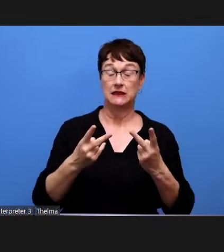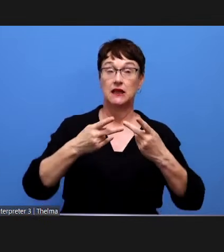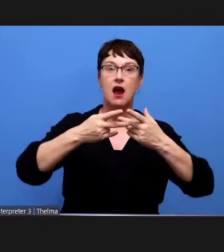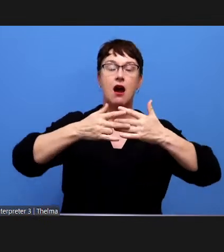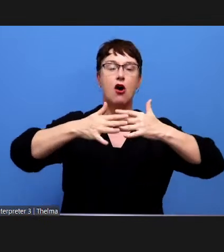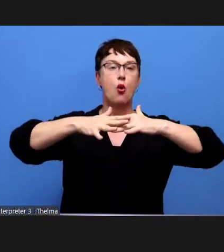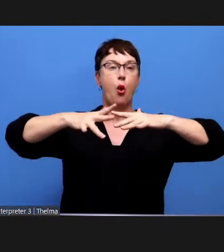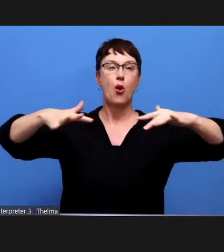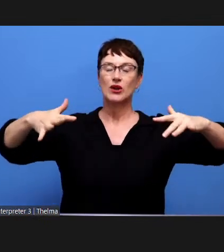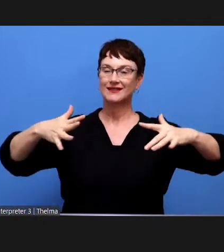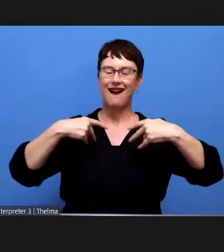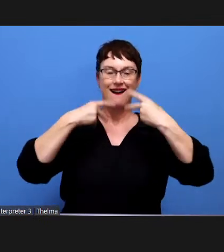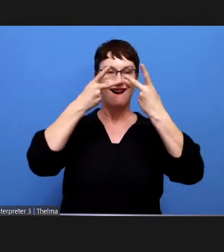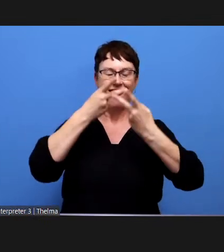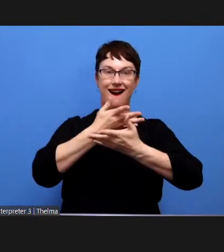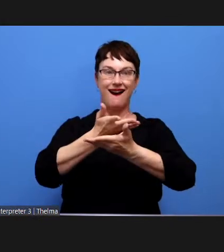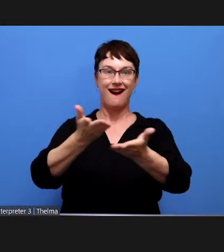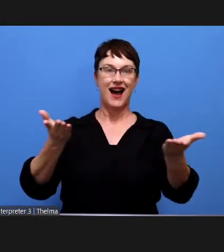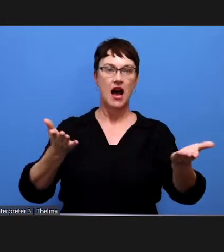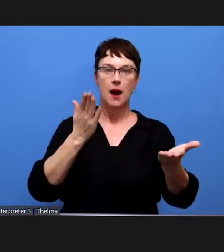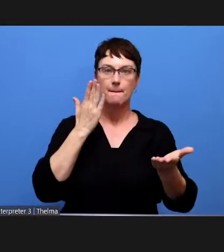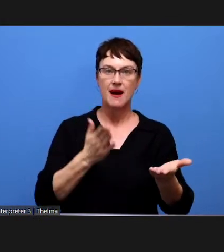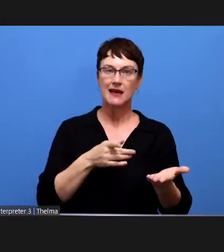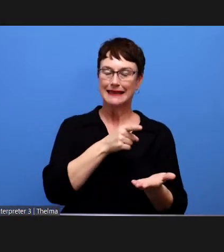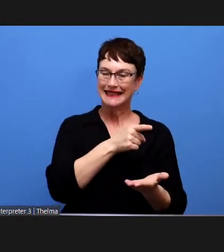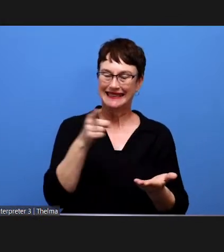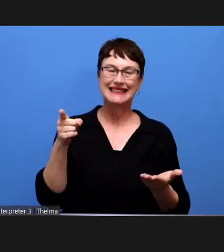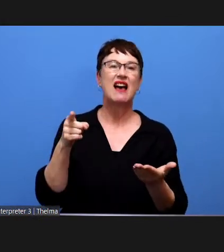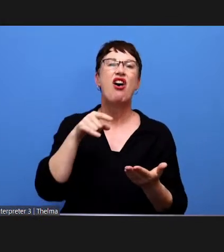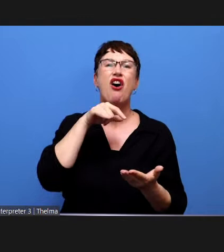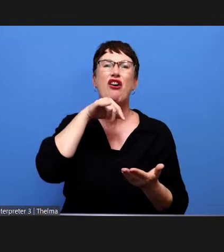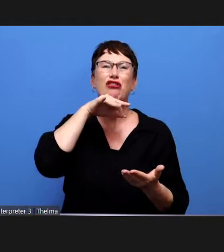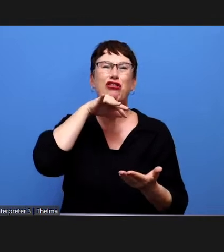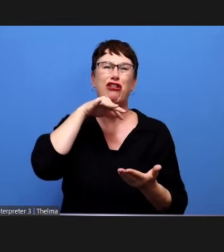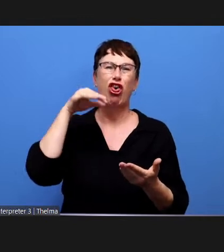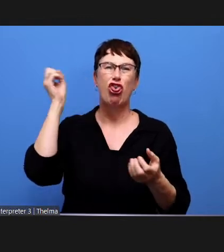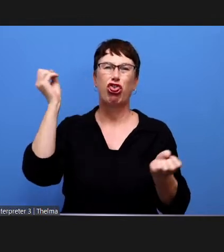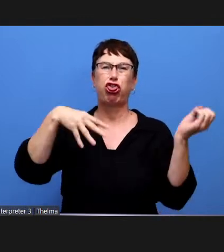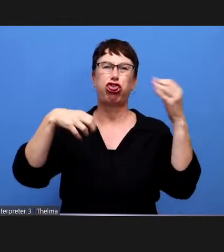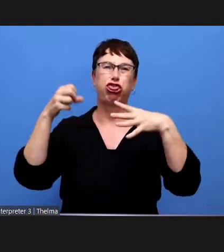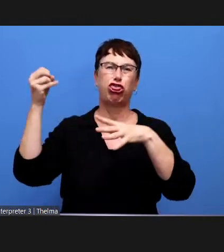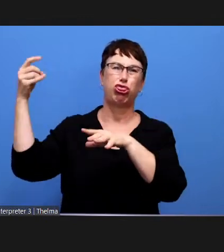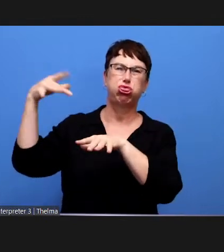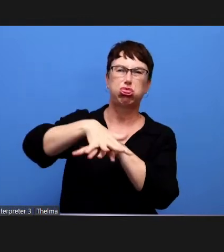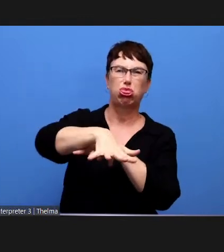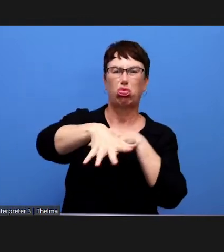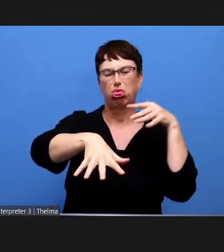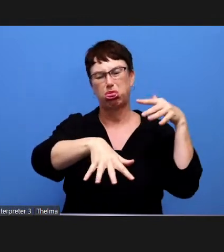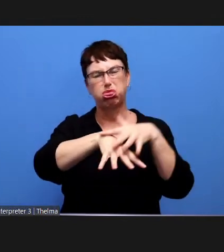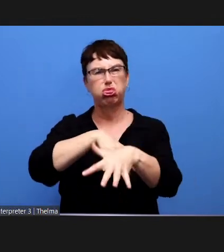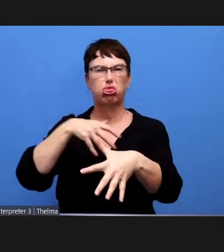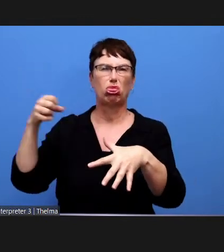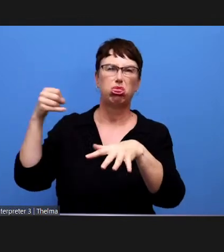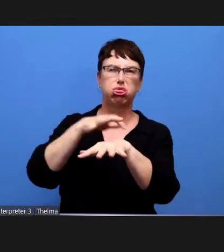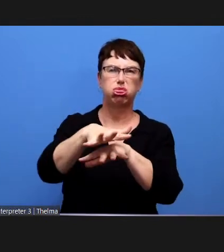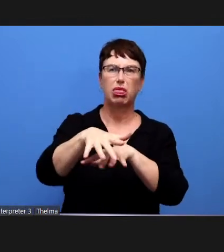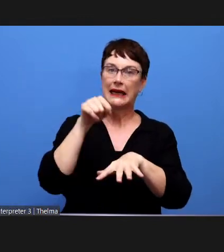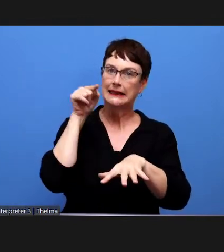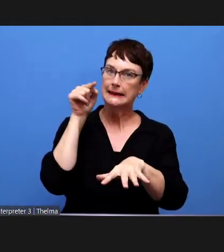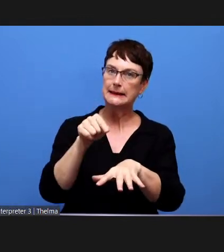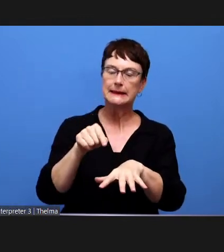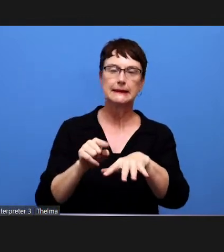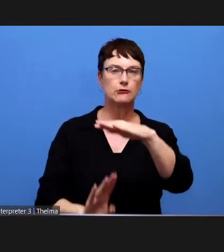make realize basically all the declarations that have been adopted by them. We're talking about